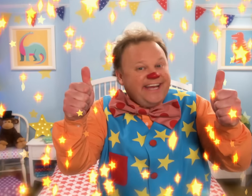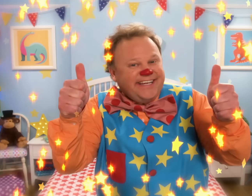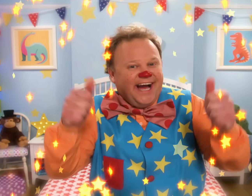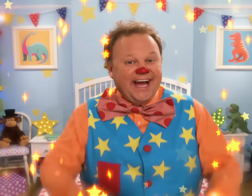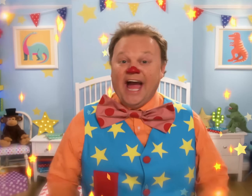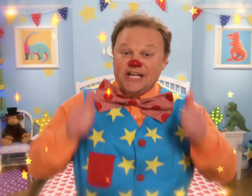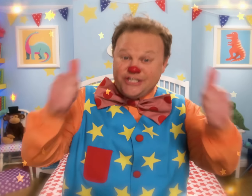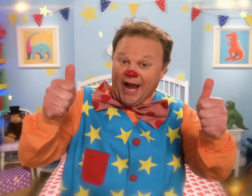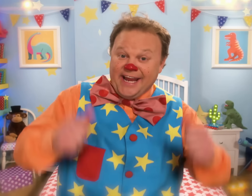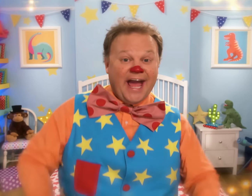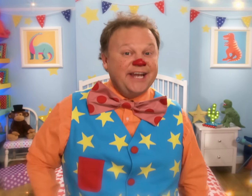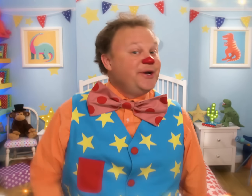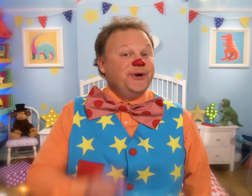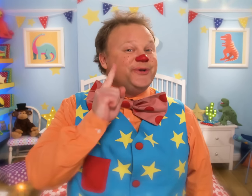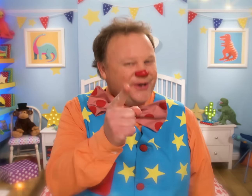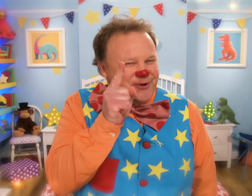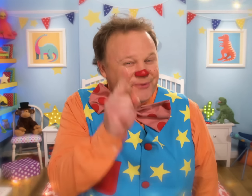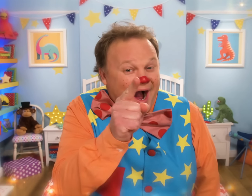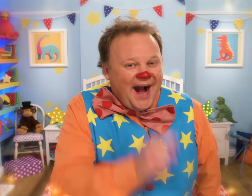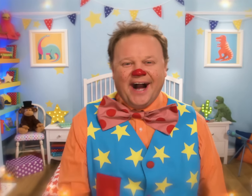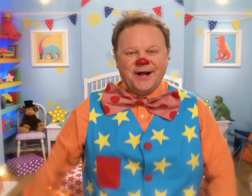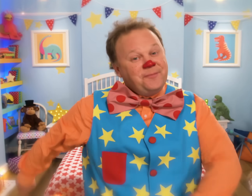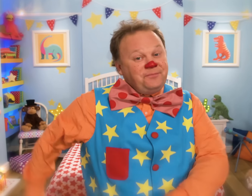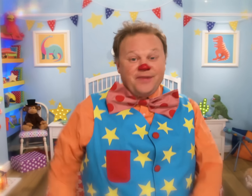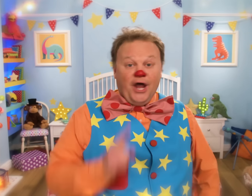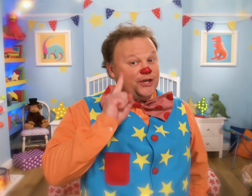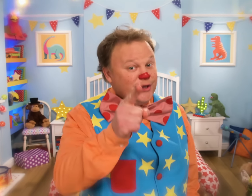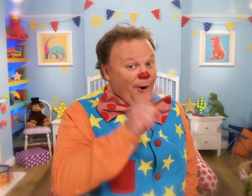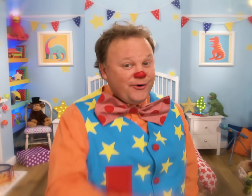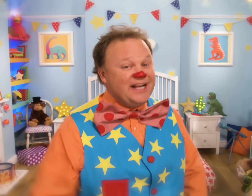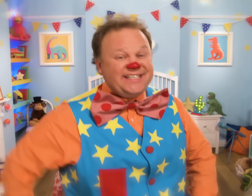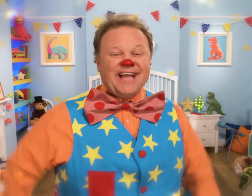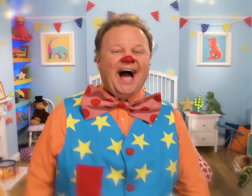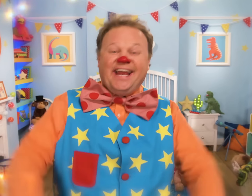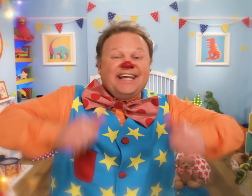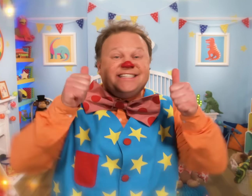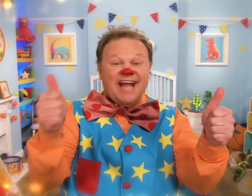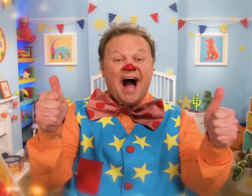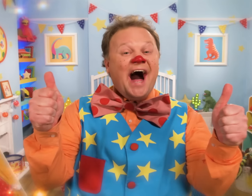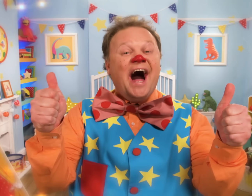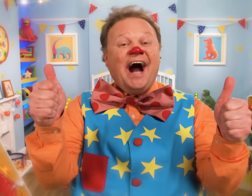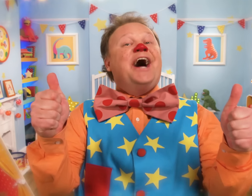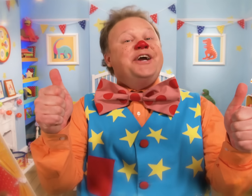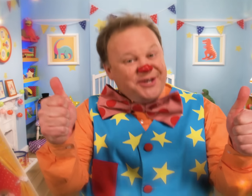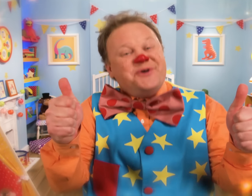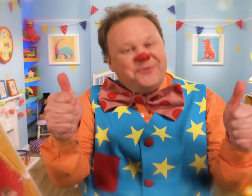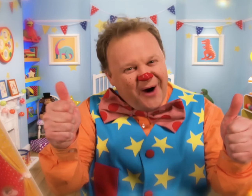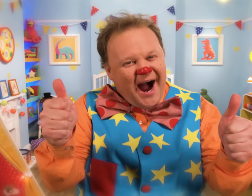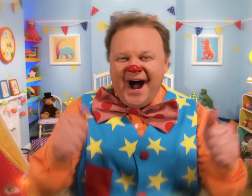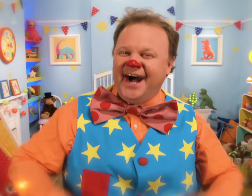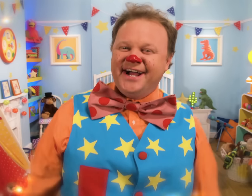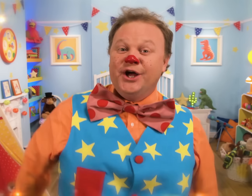Shine, shine at who you are. You're a shining star, you are.